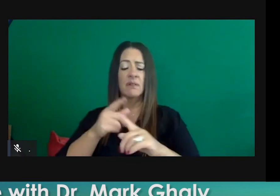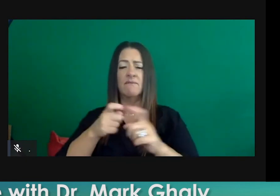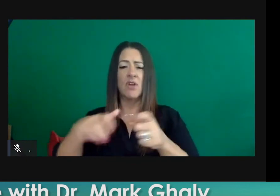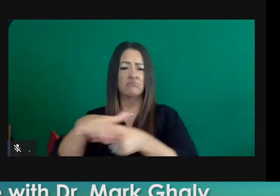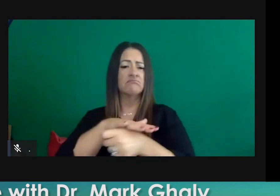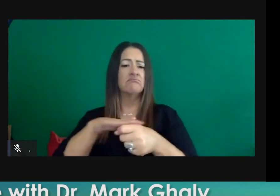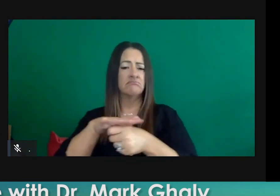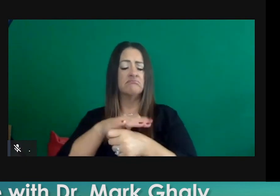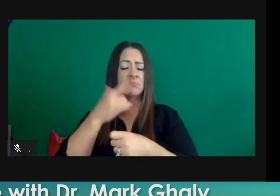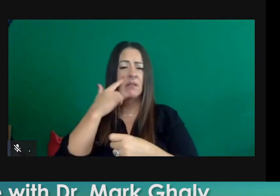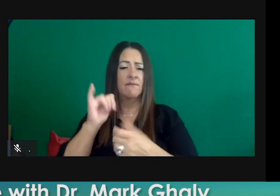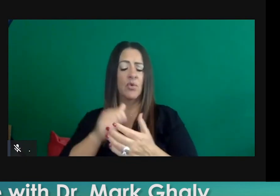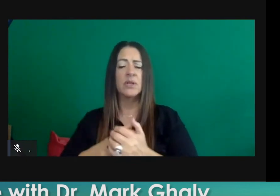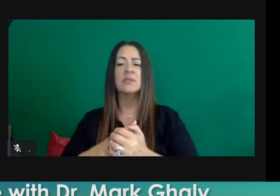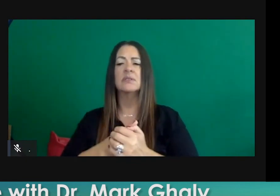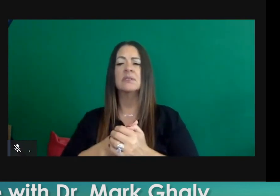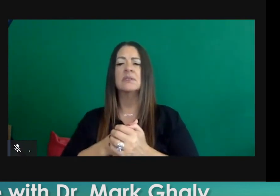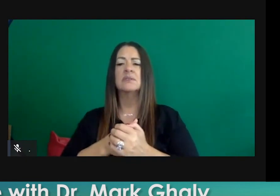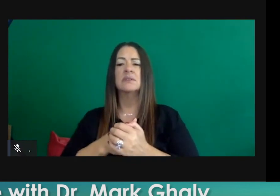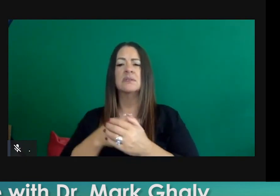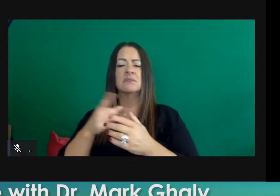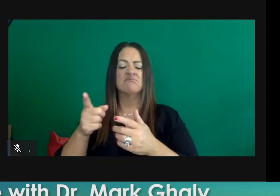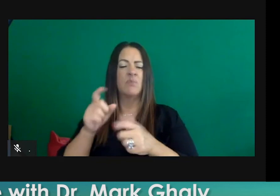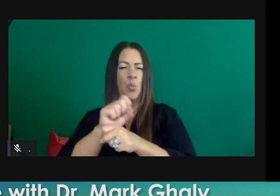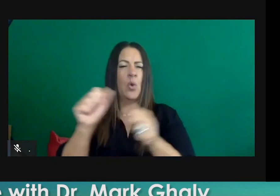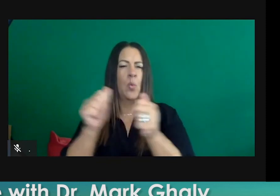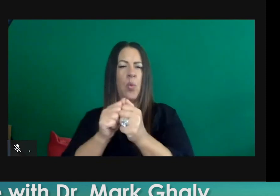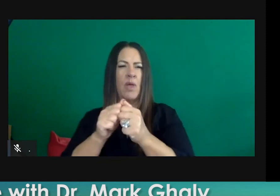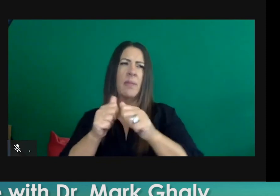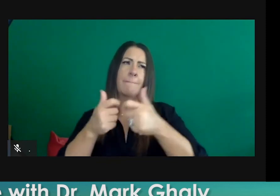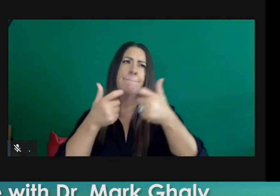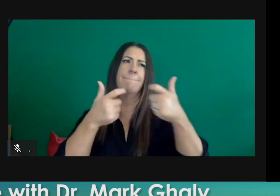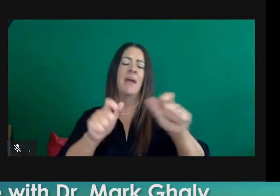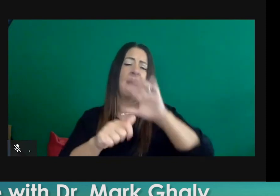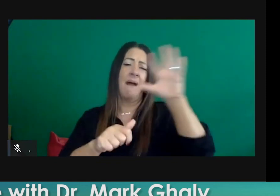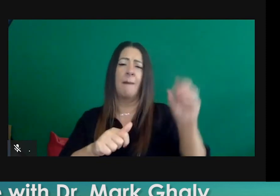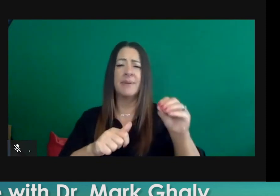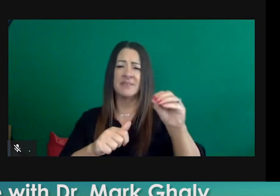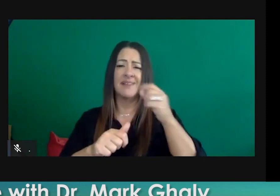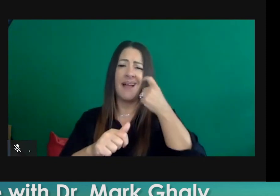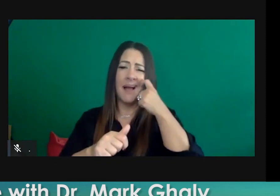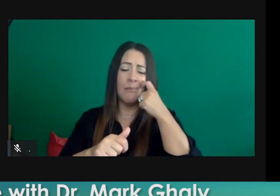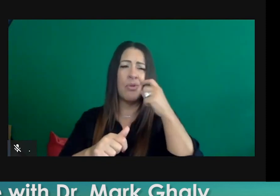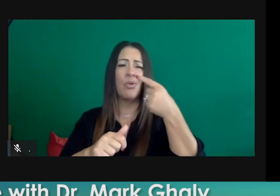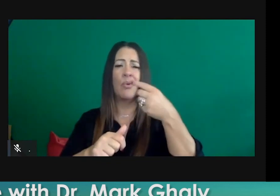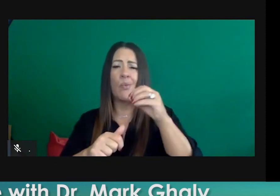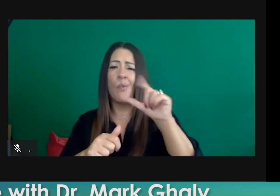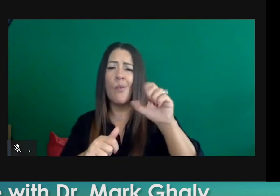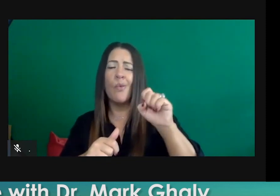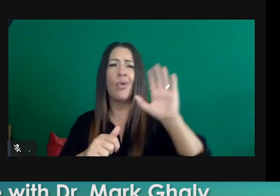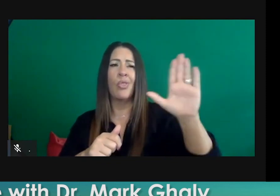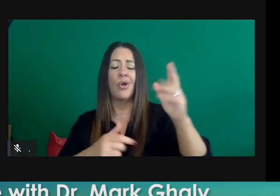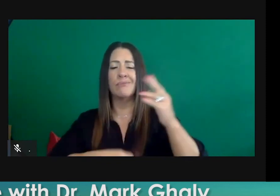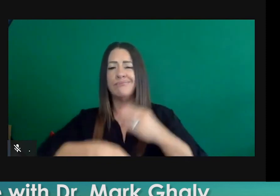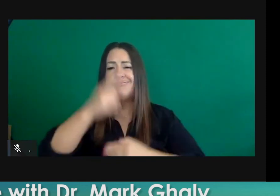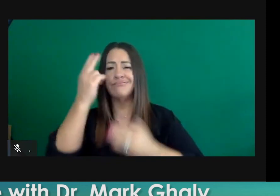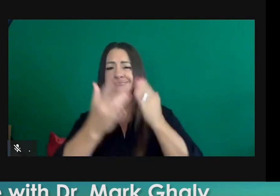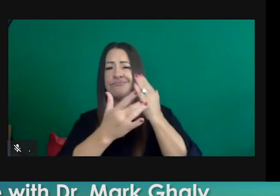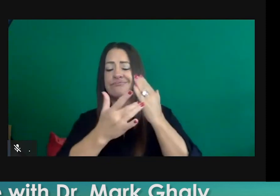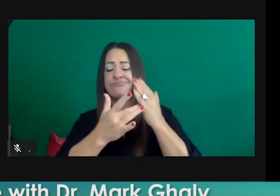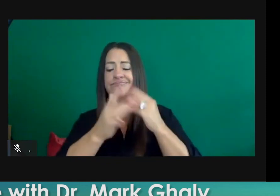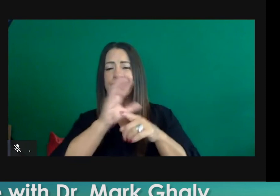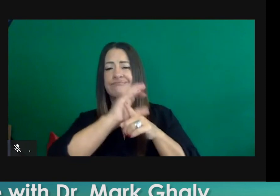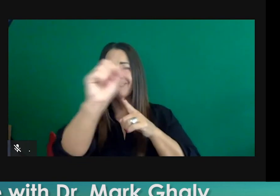parts of the state. Worked with some of the big companies like Apple and Google to understand their technology. And as we see